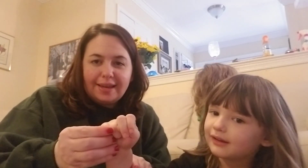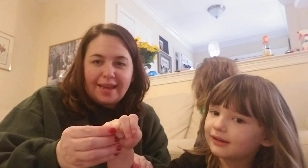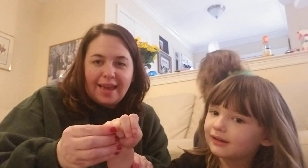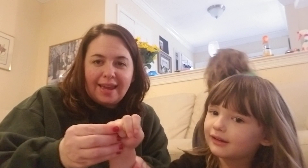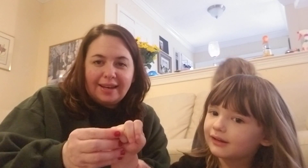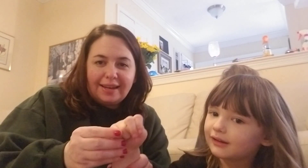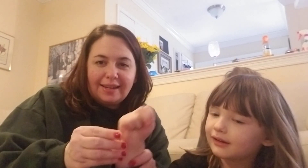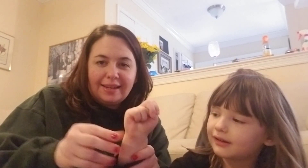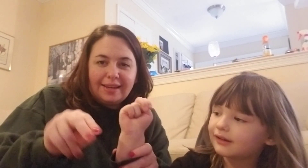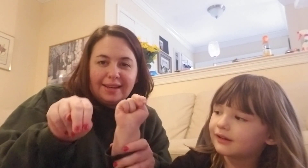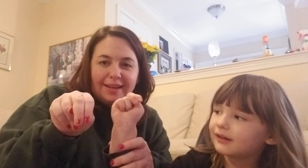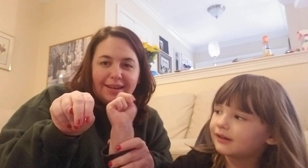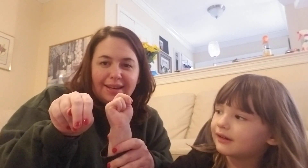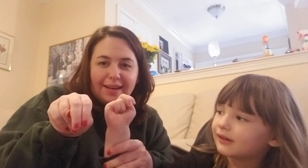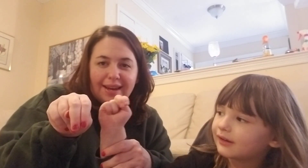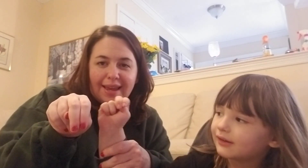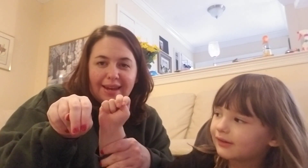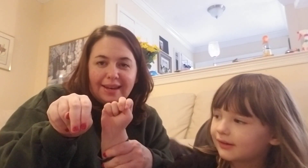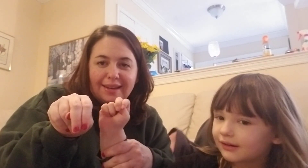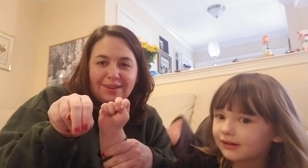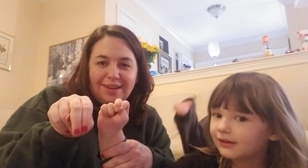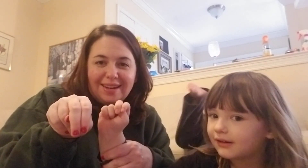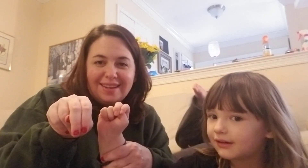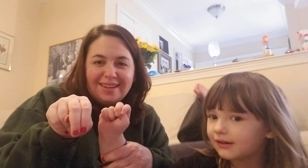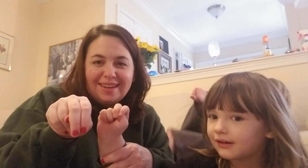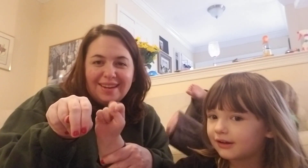See? N. N. Good.